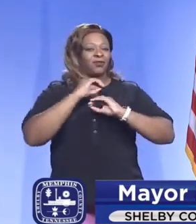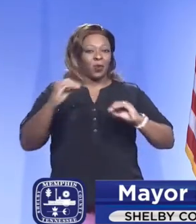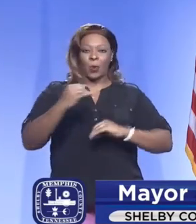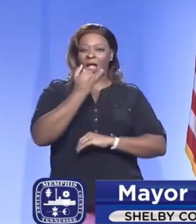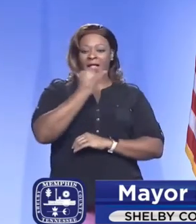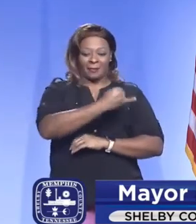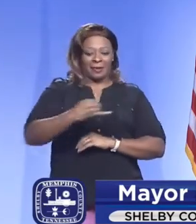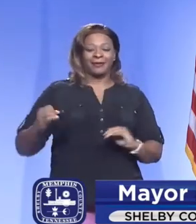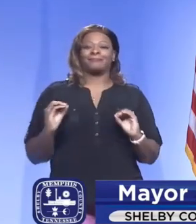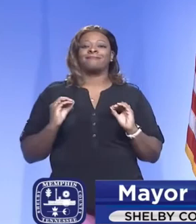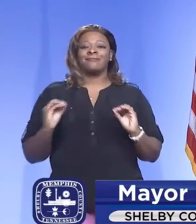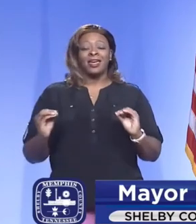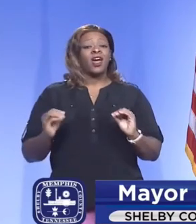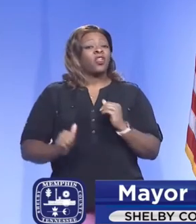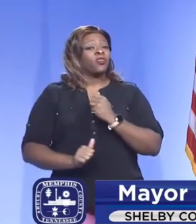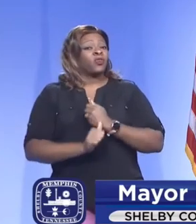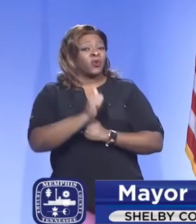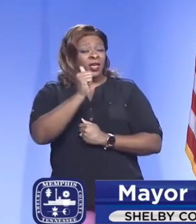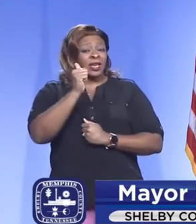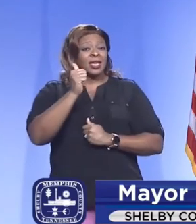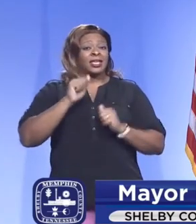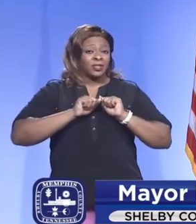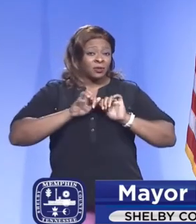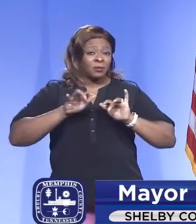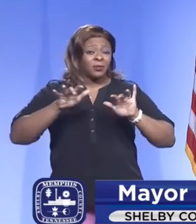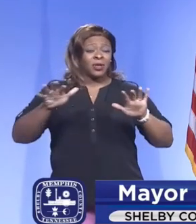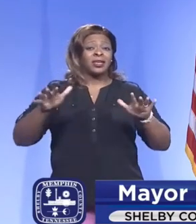boundaries, and the threat of spread in